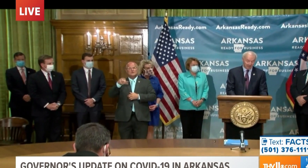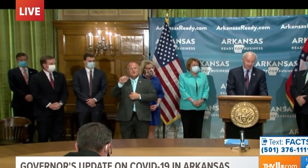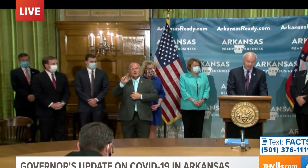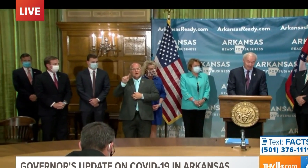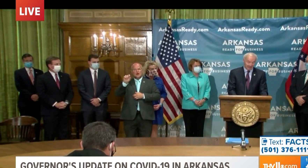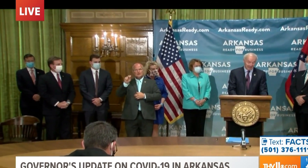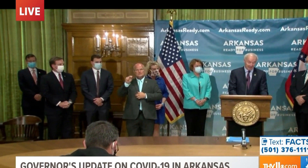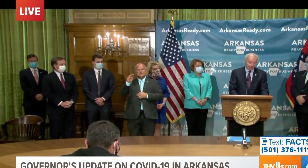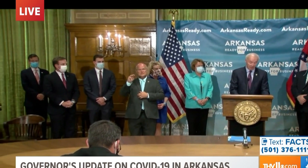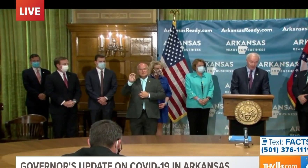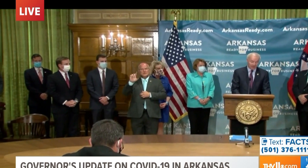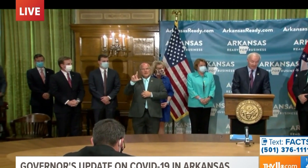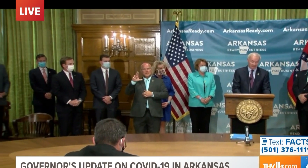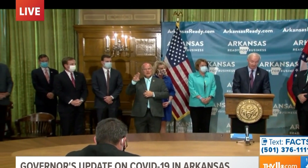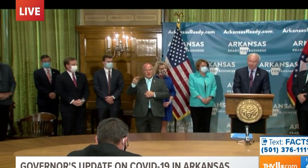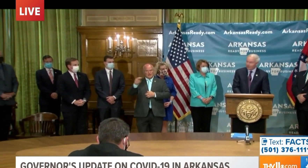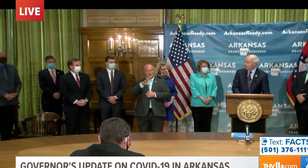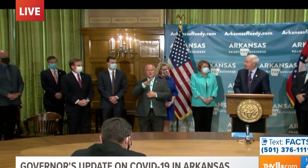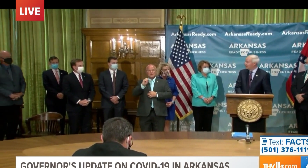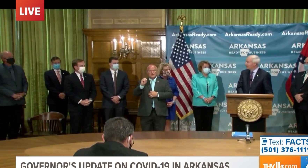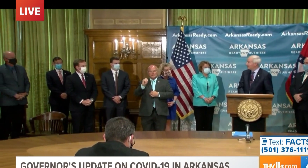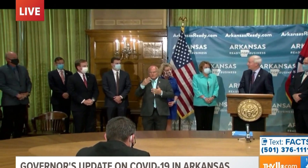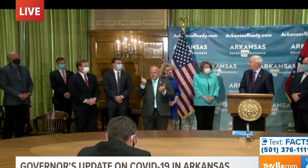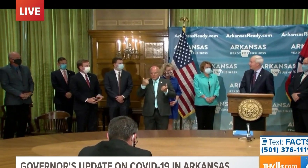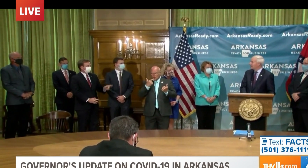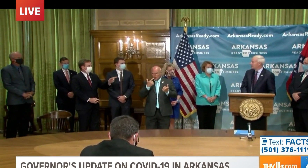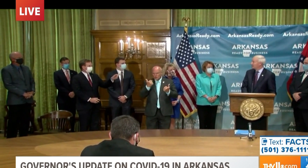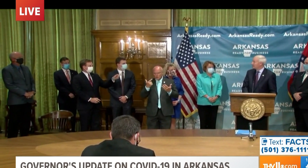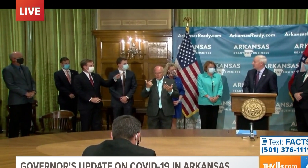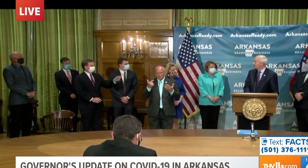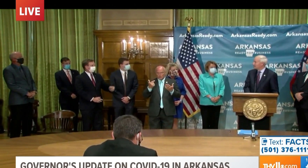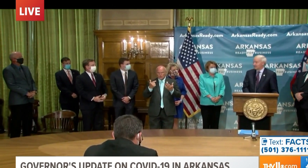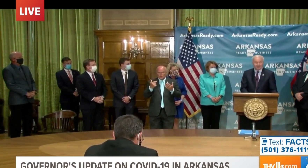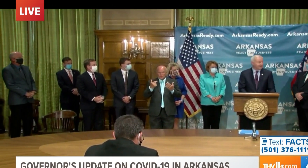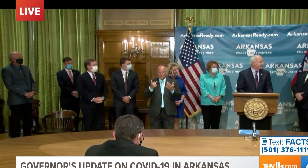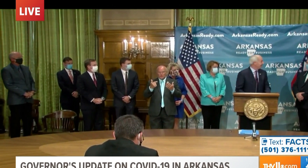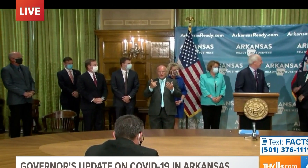Austin McCullum, and of course, who do I leave out here?